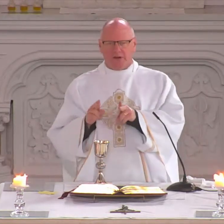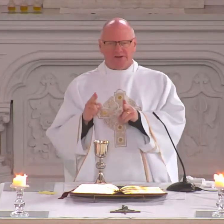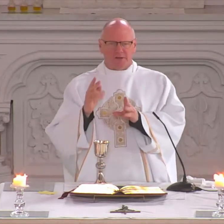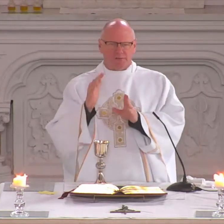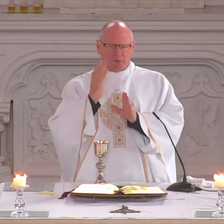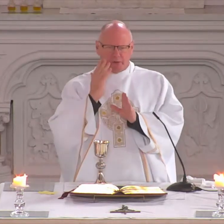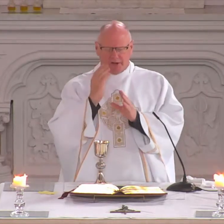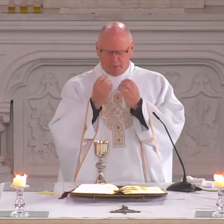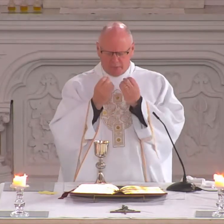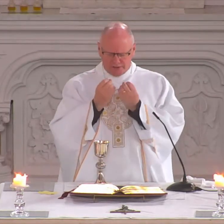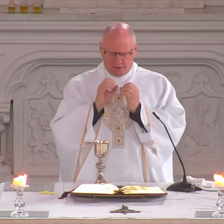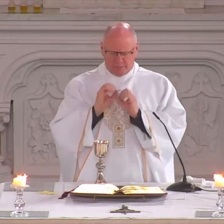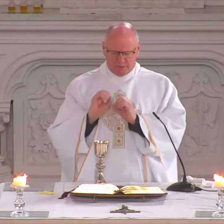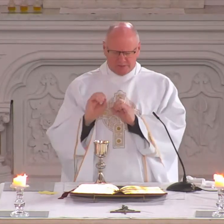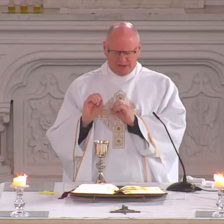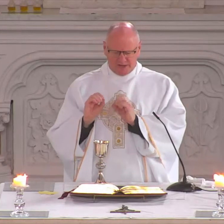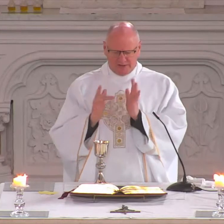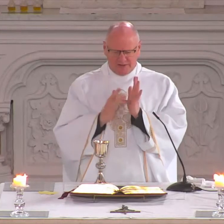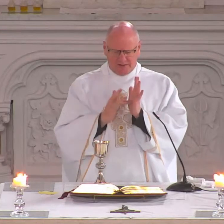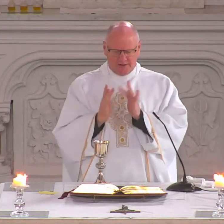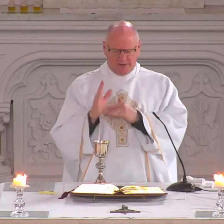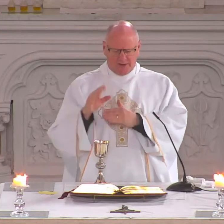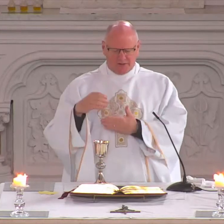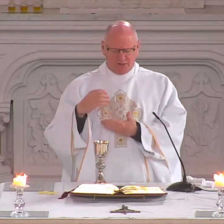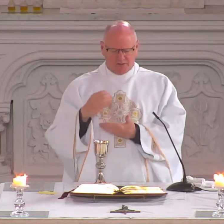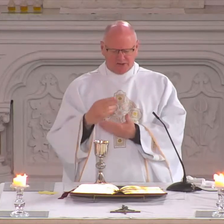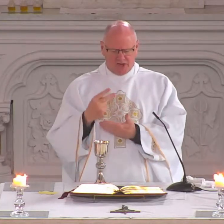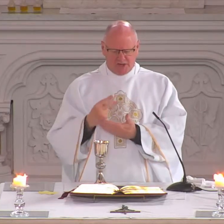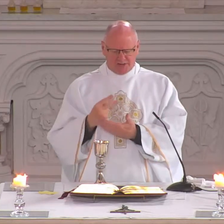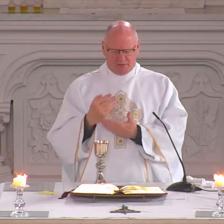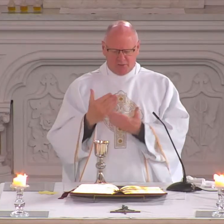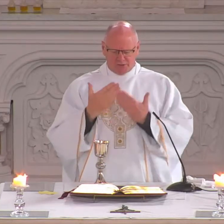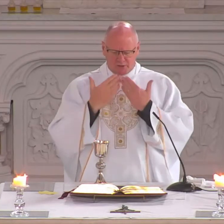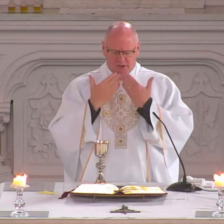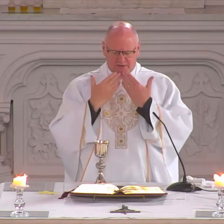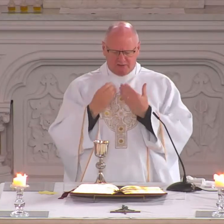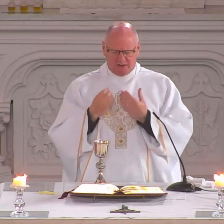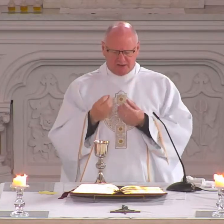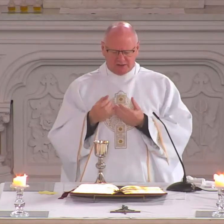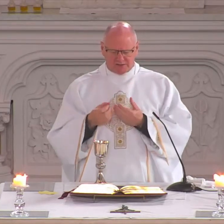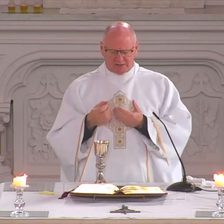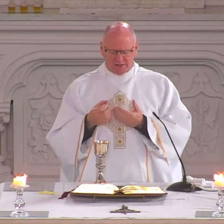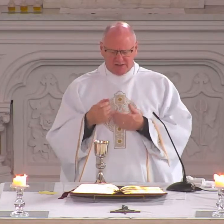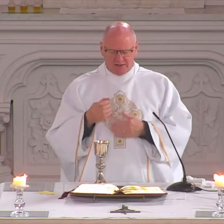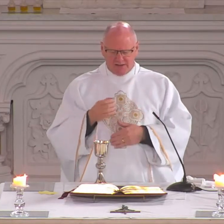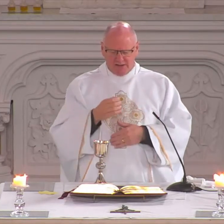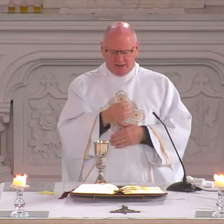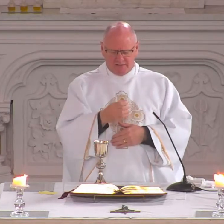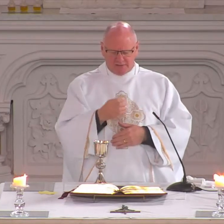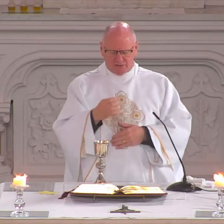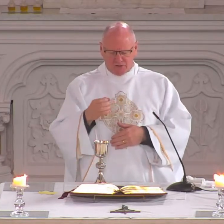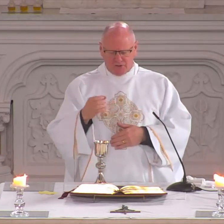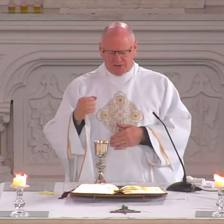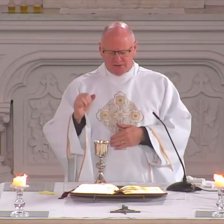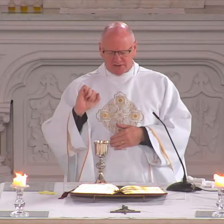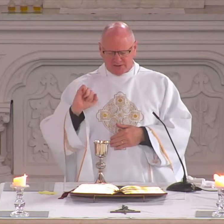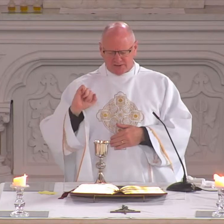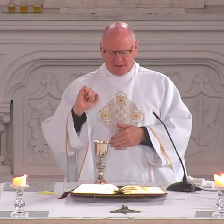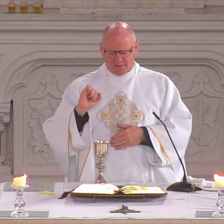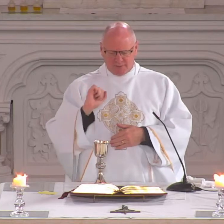In a similar way, when supper was ended, he took the chalice, and once more giving thanks, he gave it to